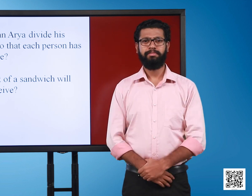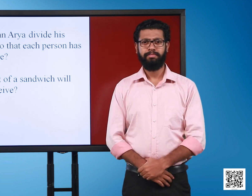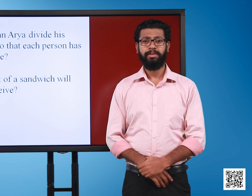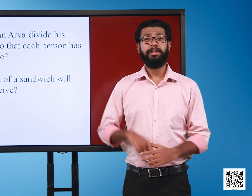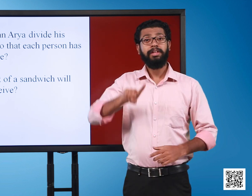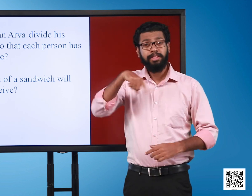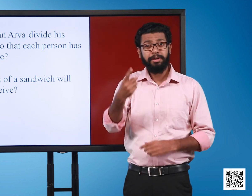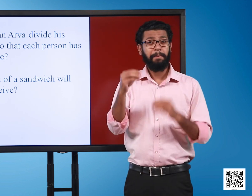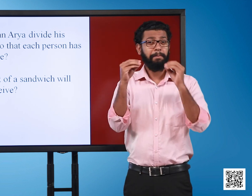B.